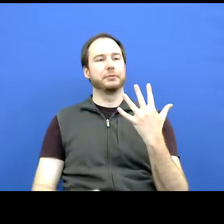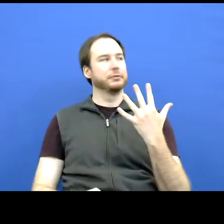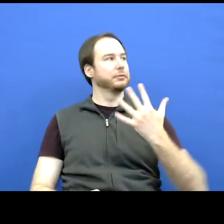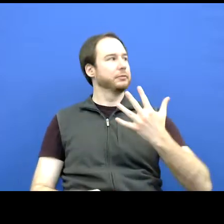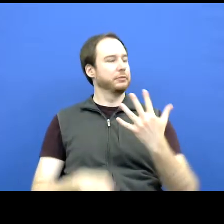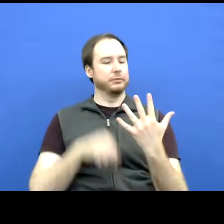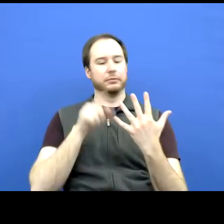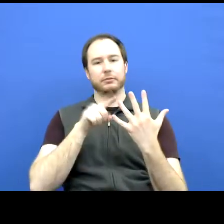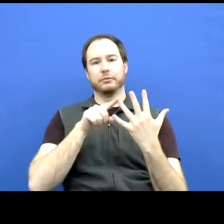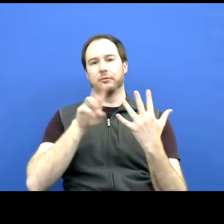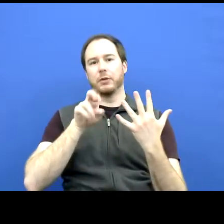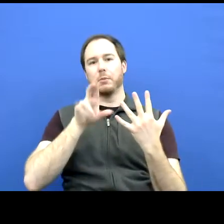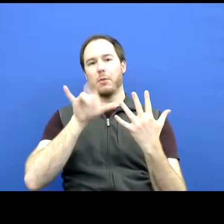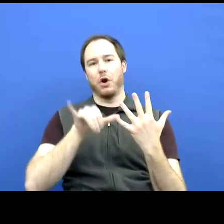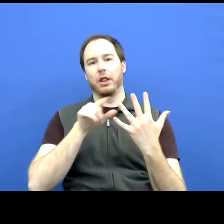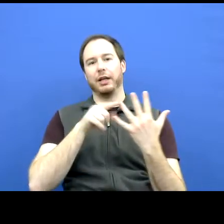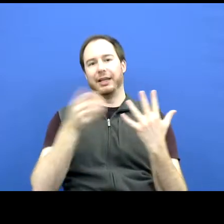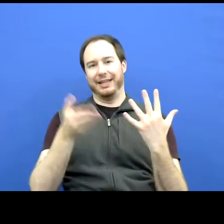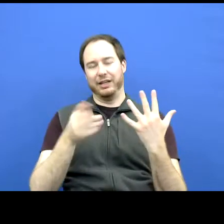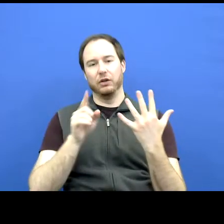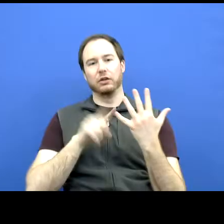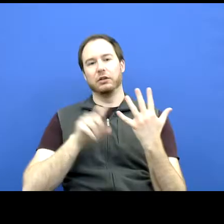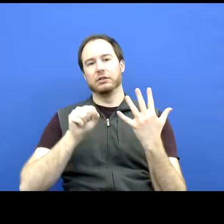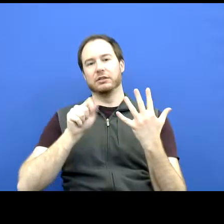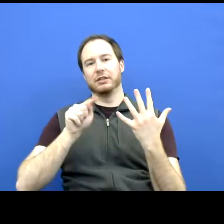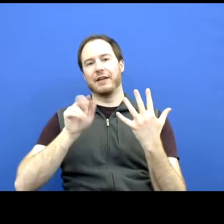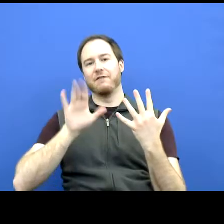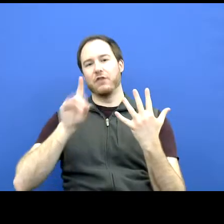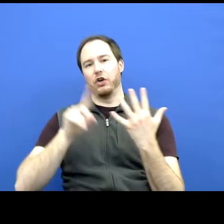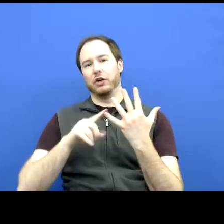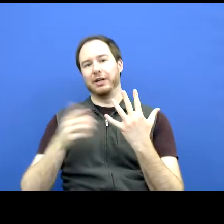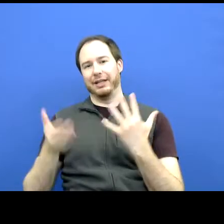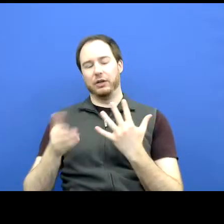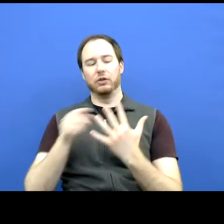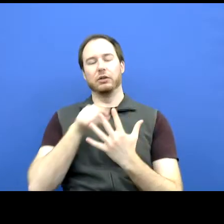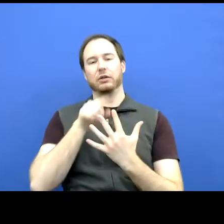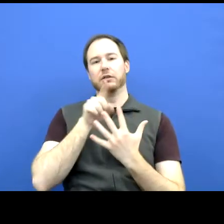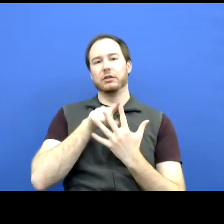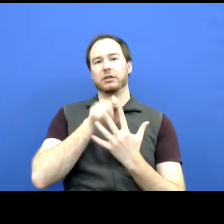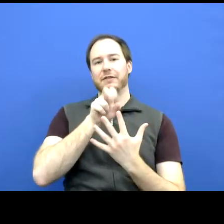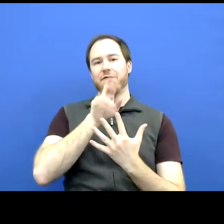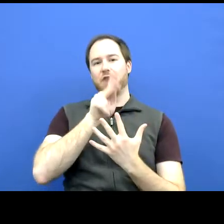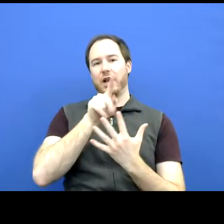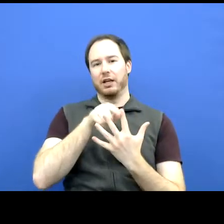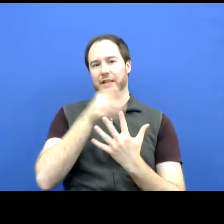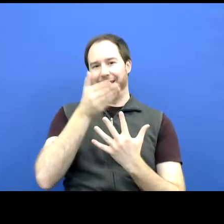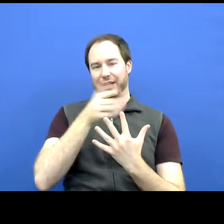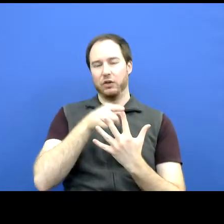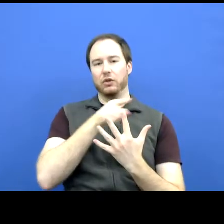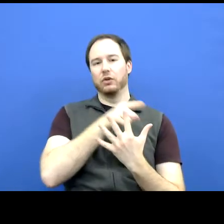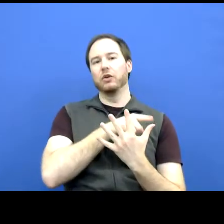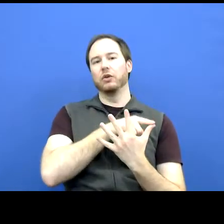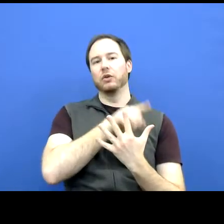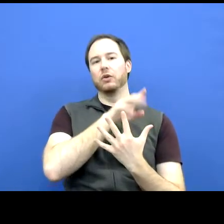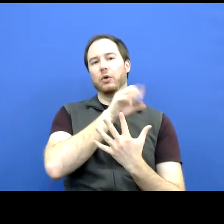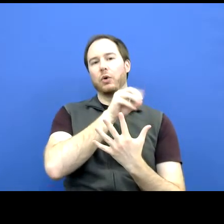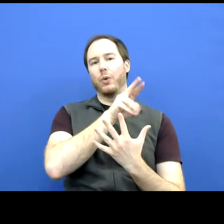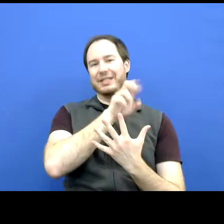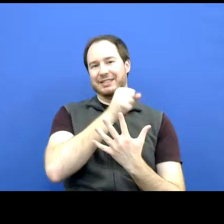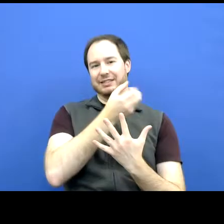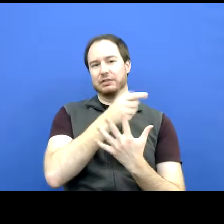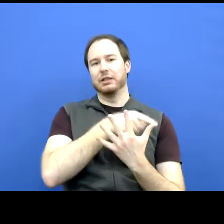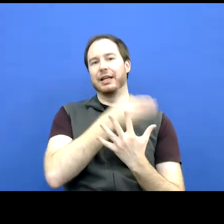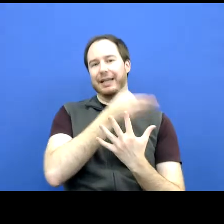Councilmember Barley, Here. Councilmember Stafford, Here. Councilmember Safranek, Here. Councilmember